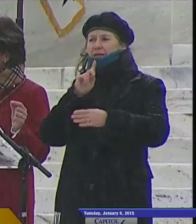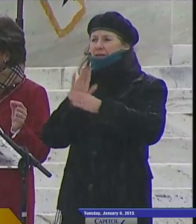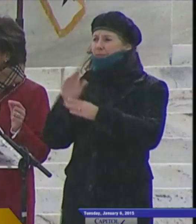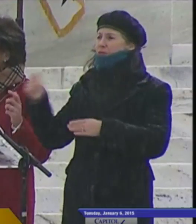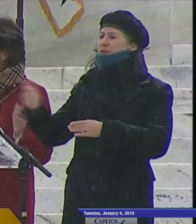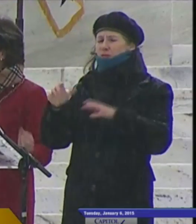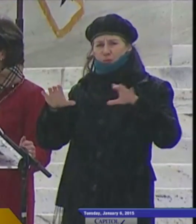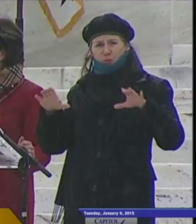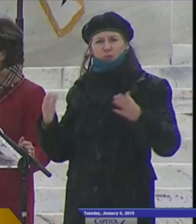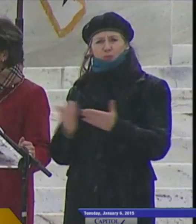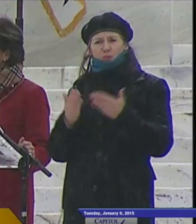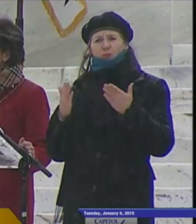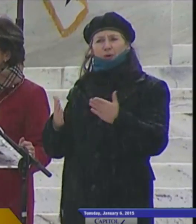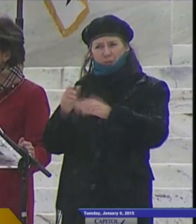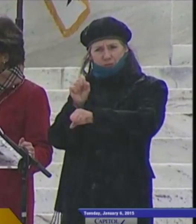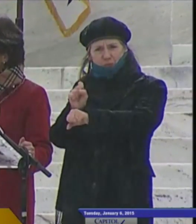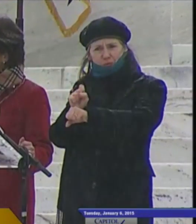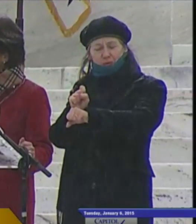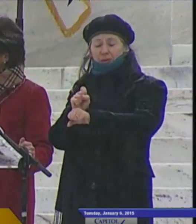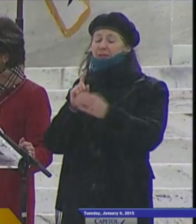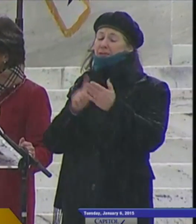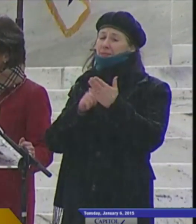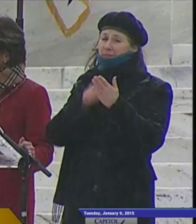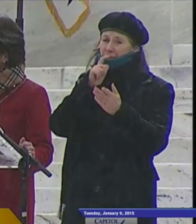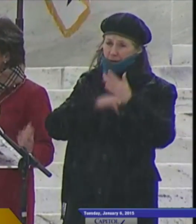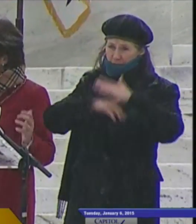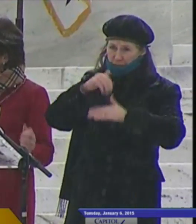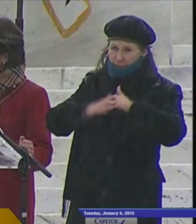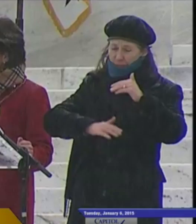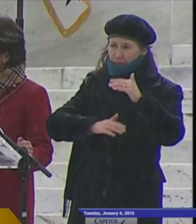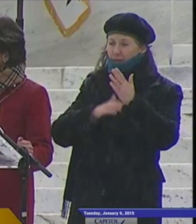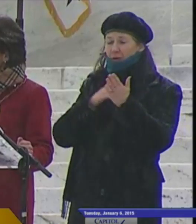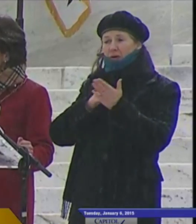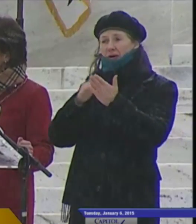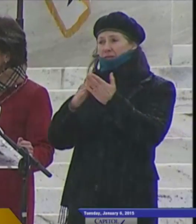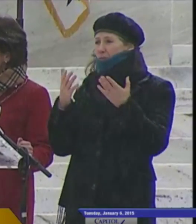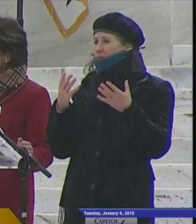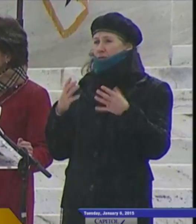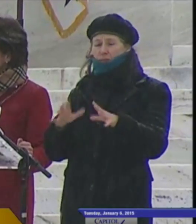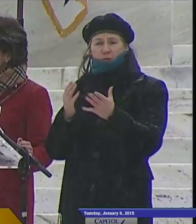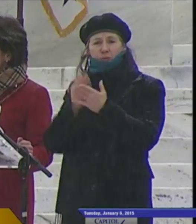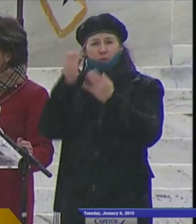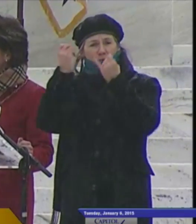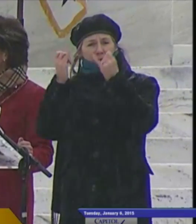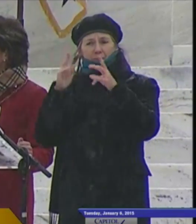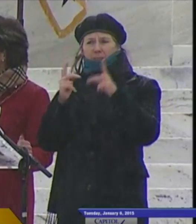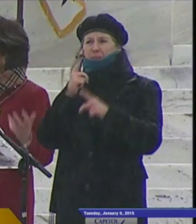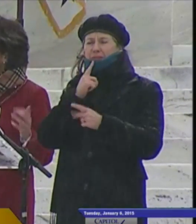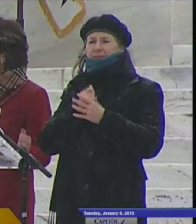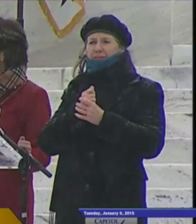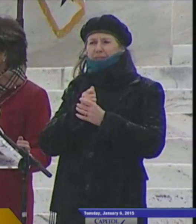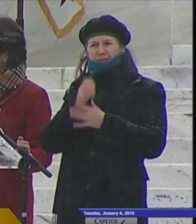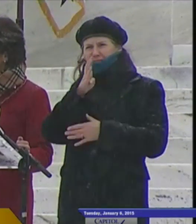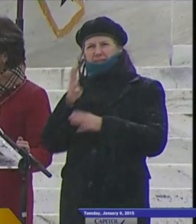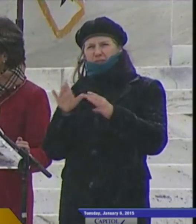things. Now, at times, these changes are going to be uncomfortable. So often, we've resisted new ideas because people say, we've never